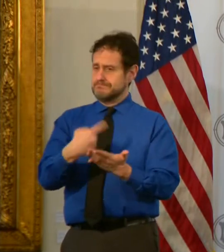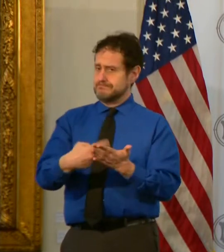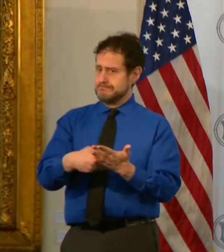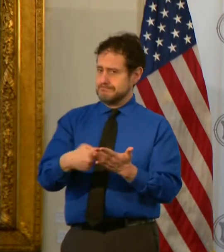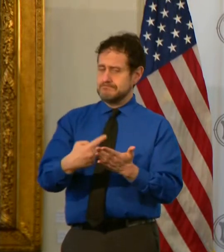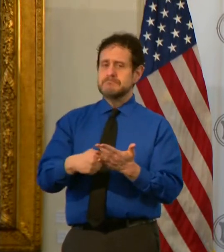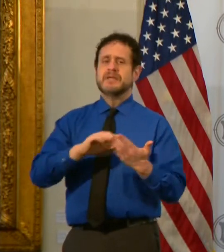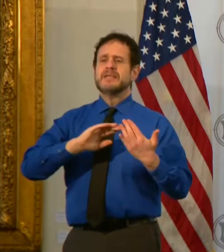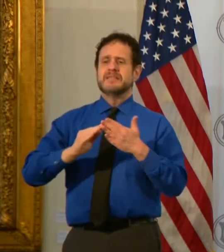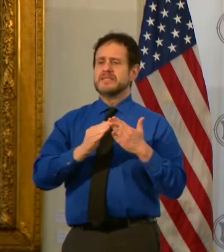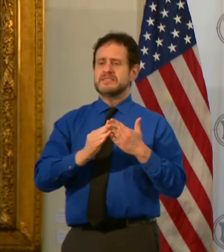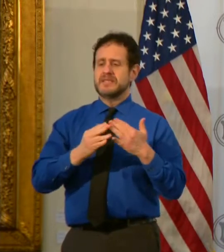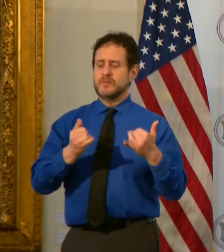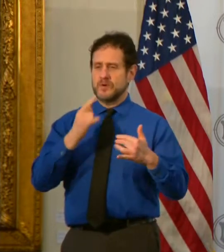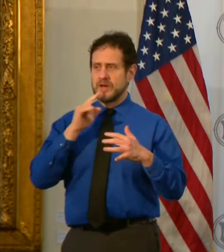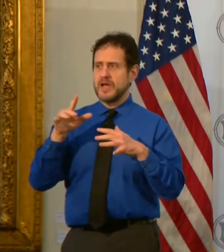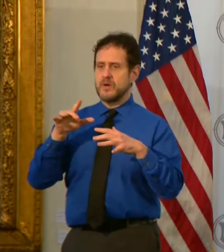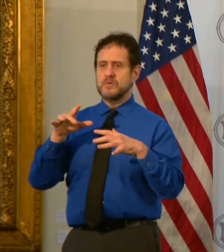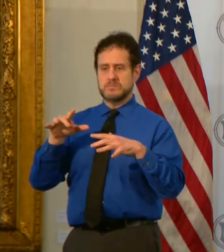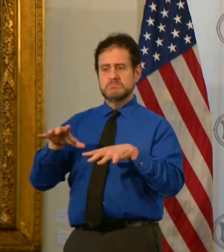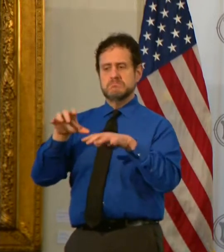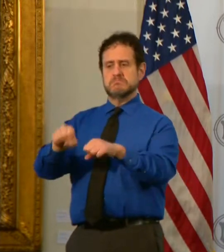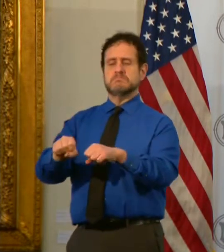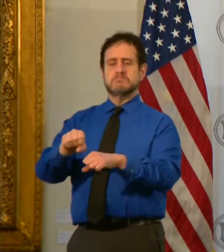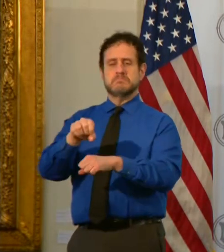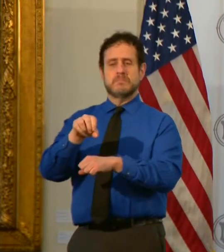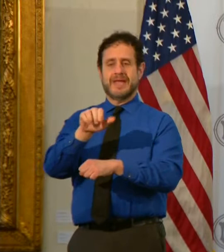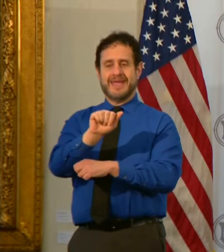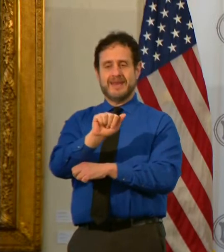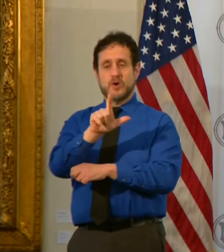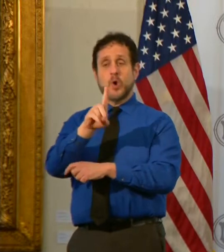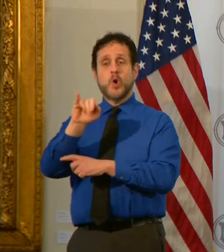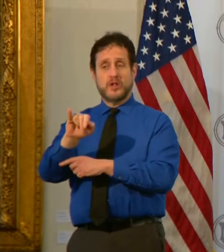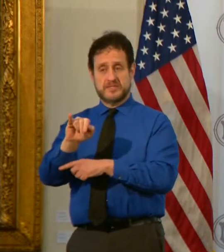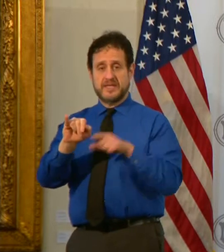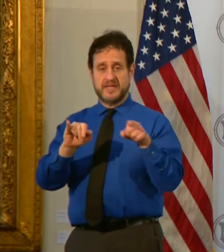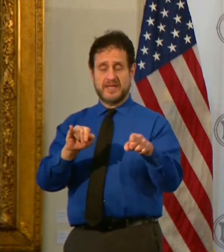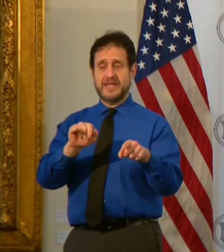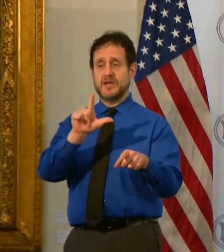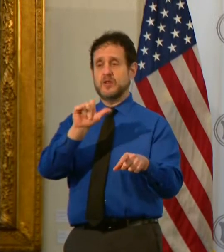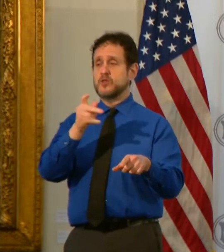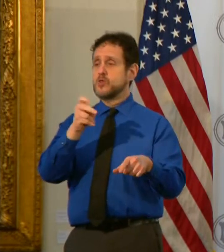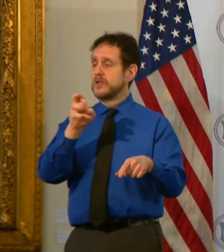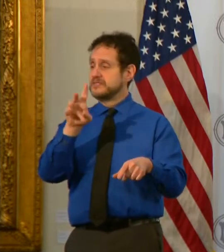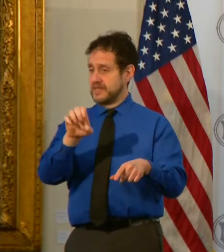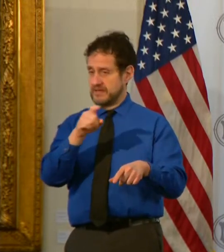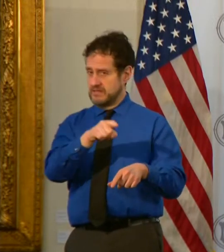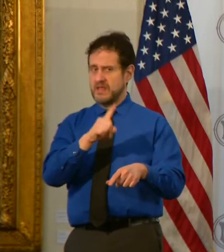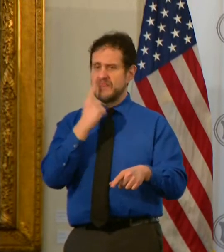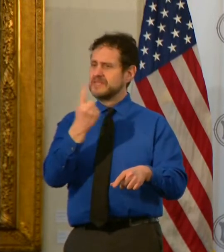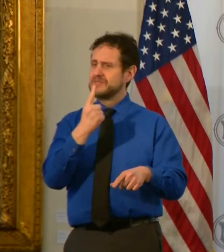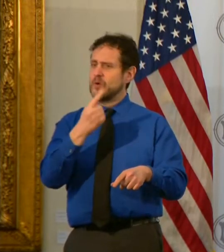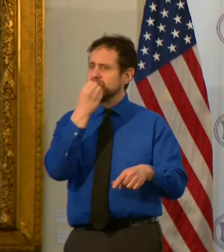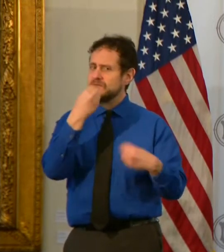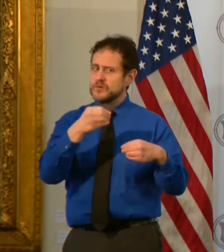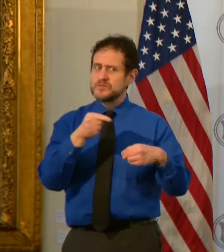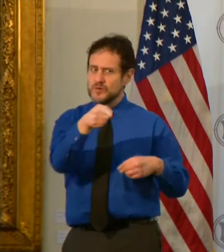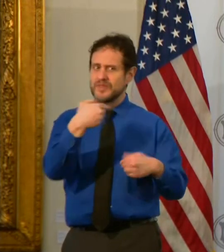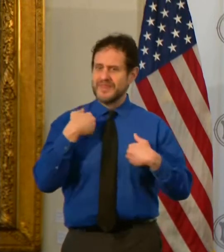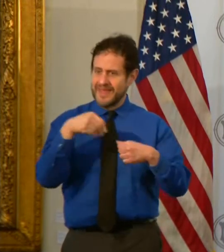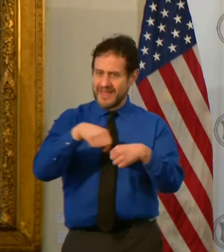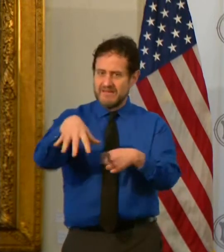now acquiring an Aldi in Lawndale because it's the only grocery store that they had.